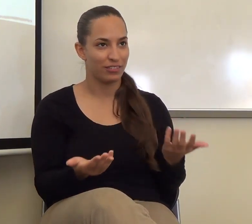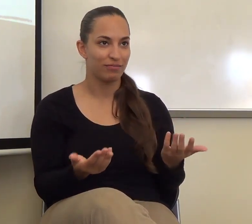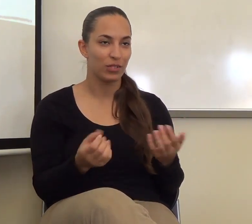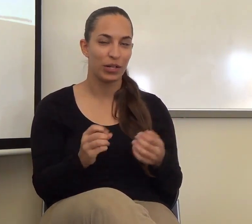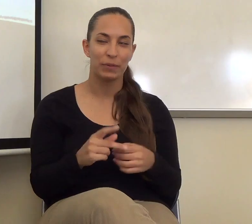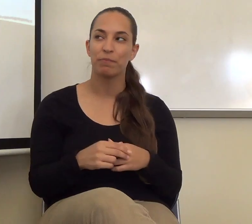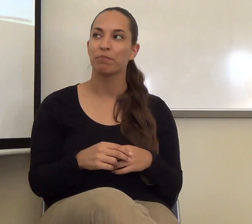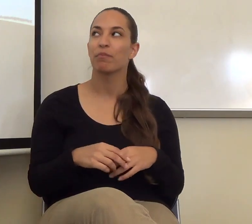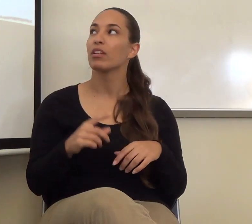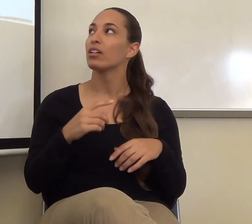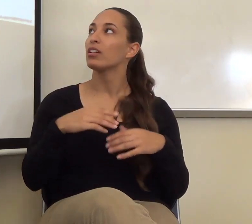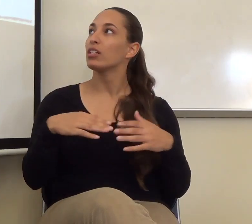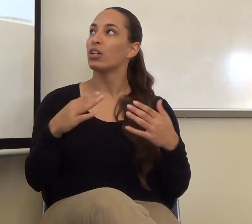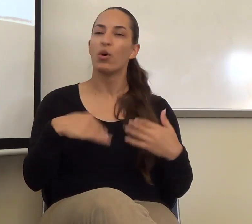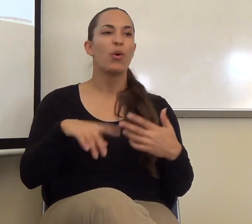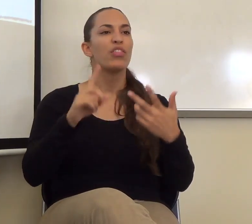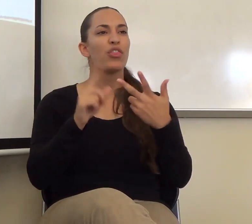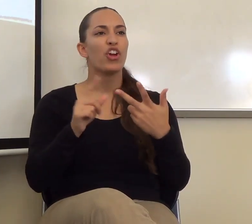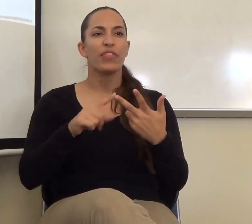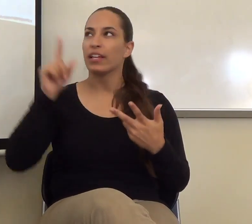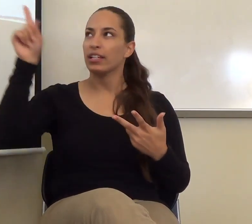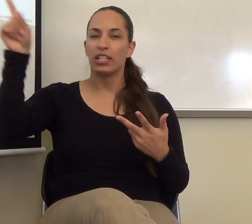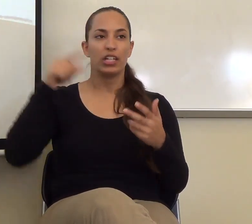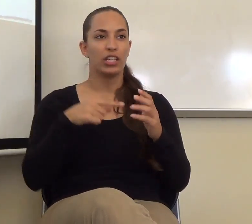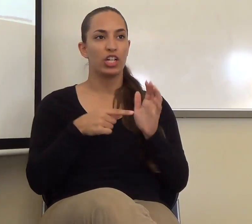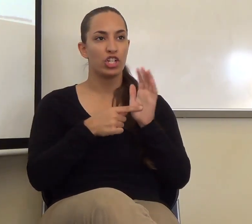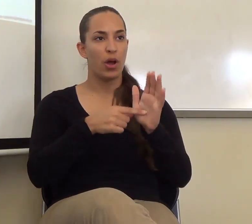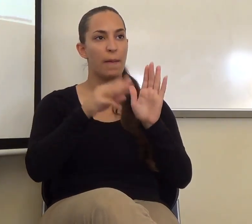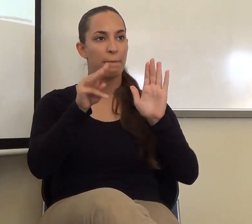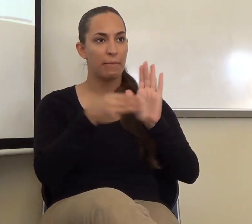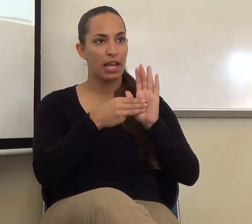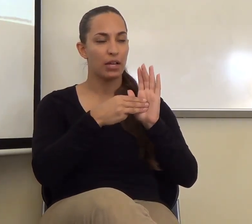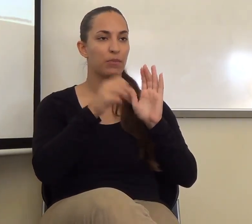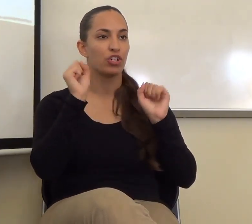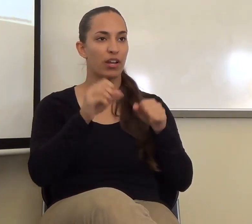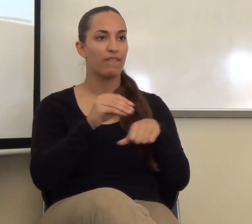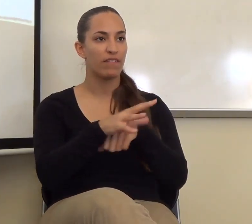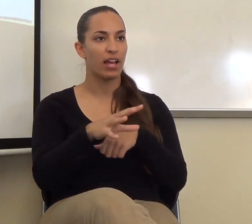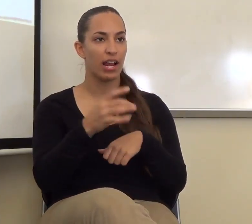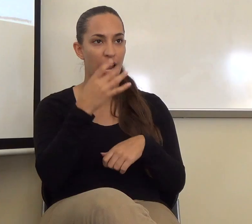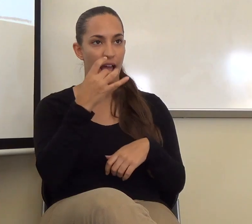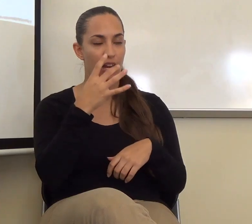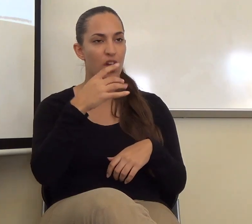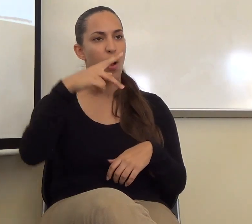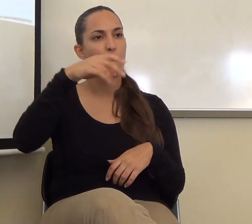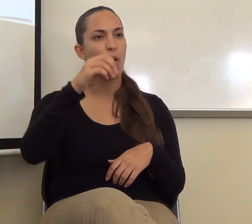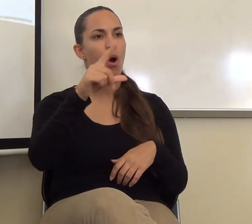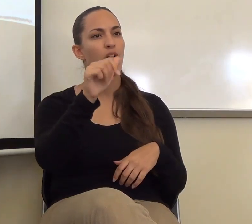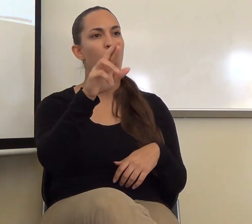He also showed how magnetism could affect polarized light. What's polarized light?